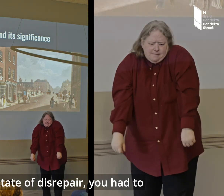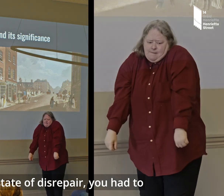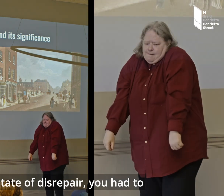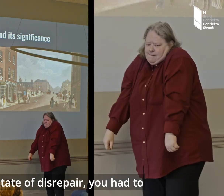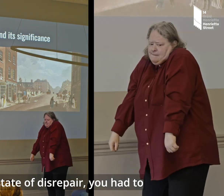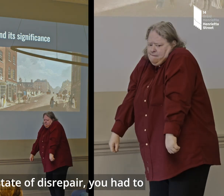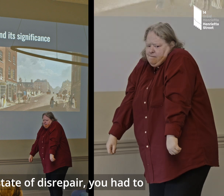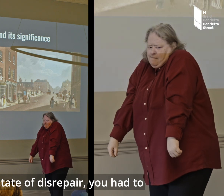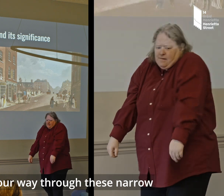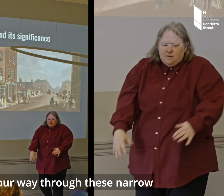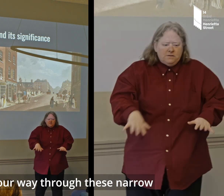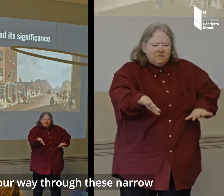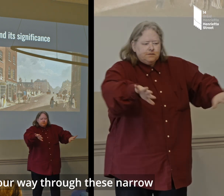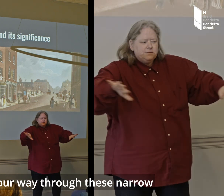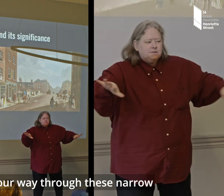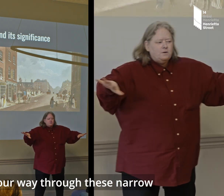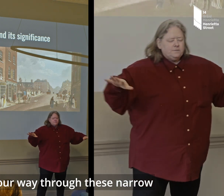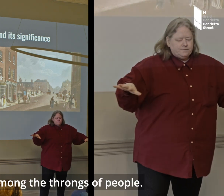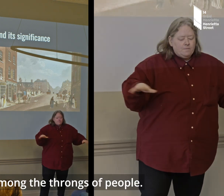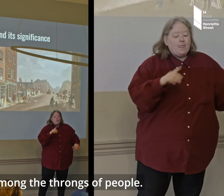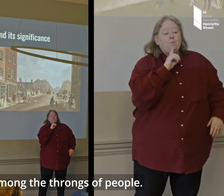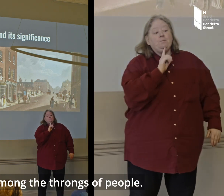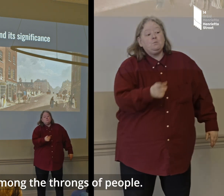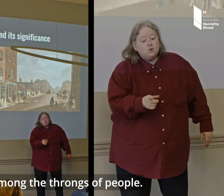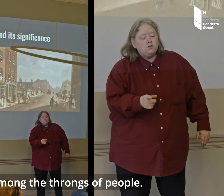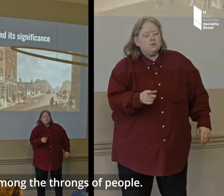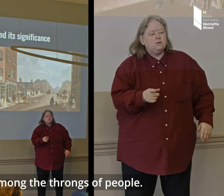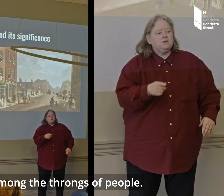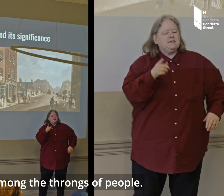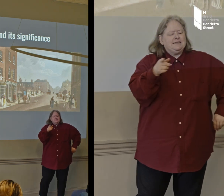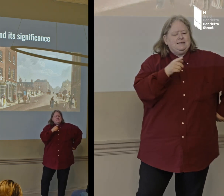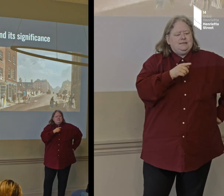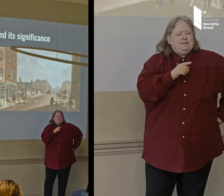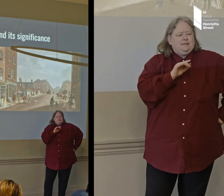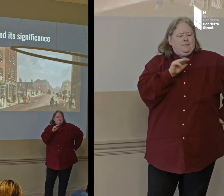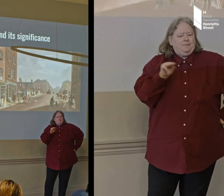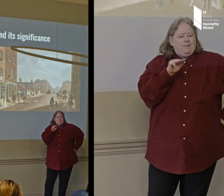of disrepair. You had to shoulder your way through these narrow streets among the throngs of people.